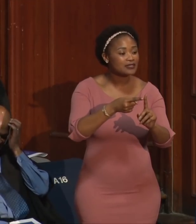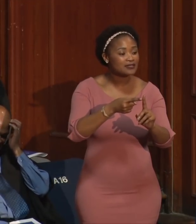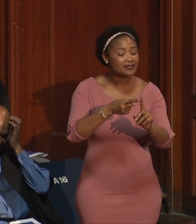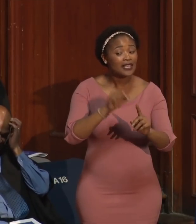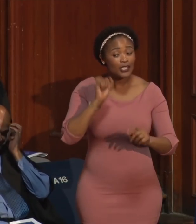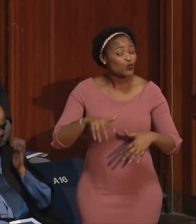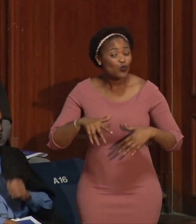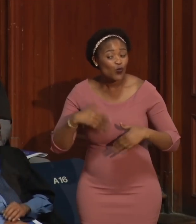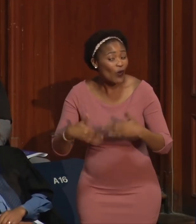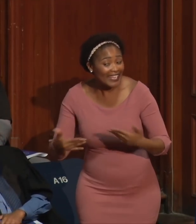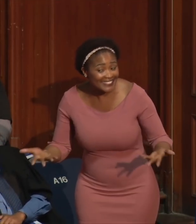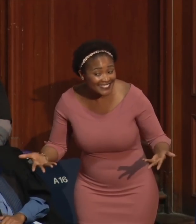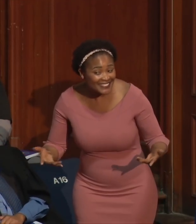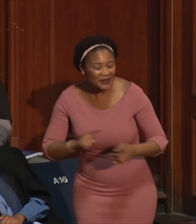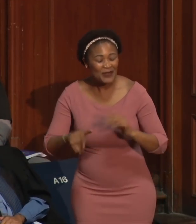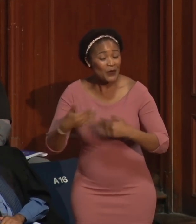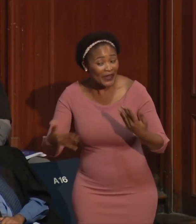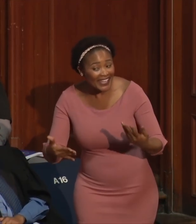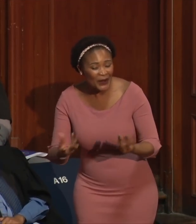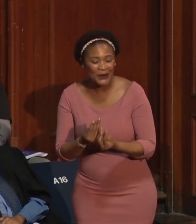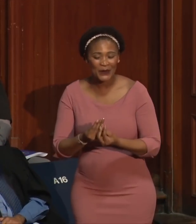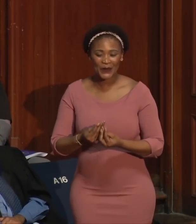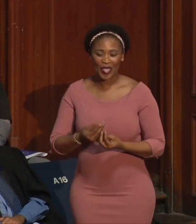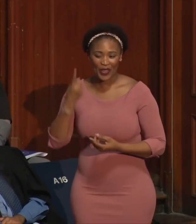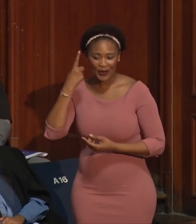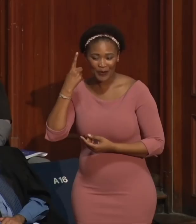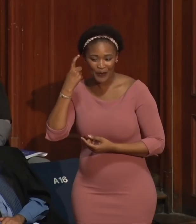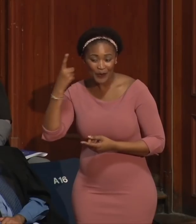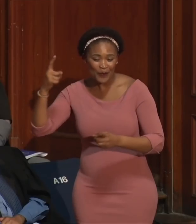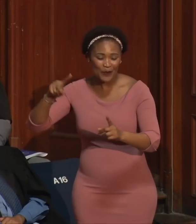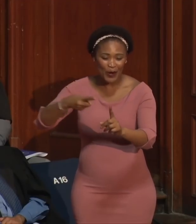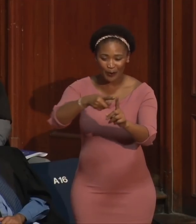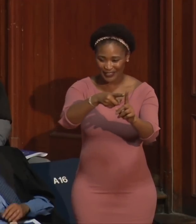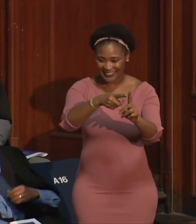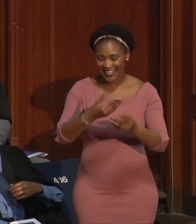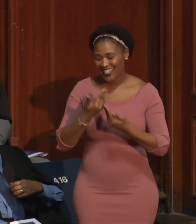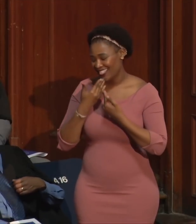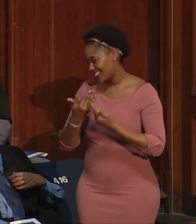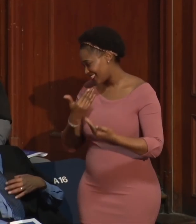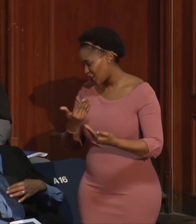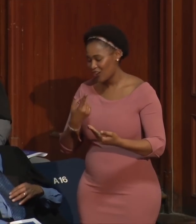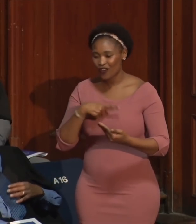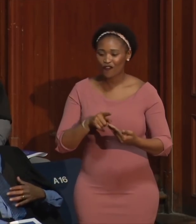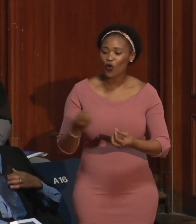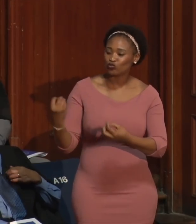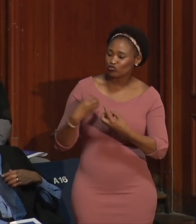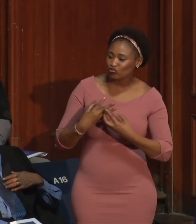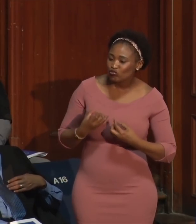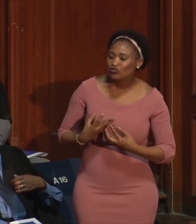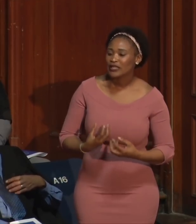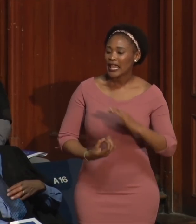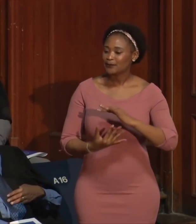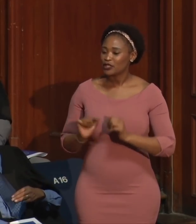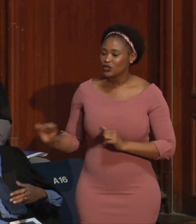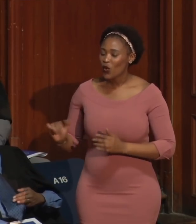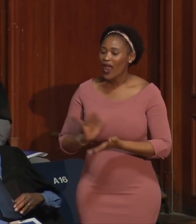it, but wing it with purpose. Thank you, Rapelang, for sharing your inspiration and your journey with us